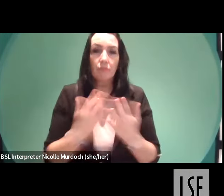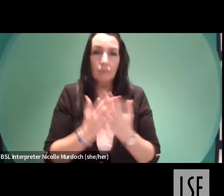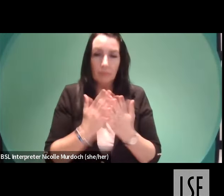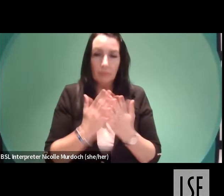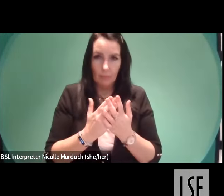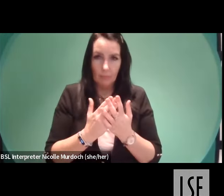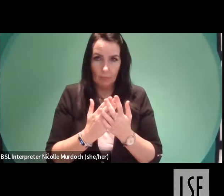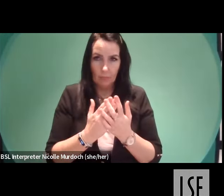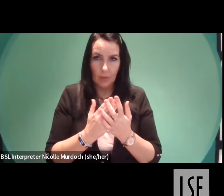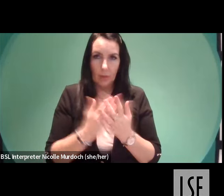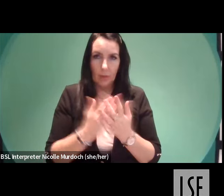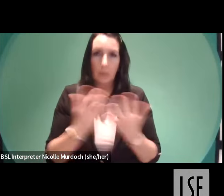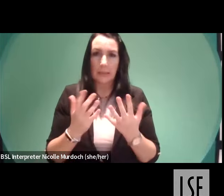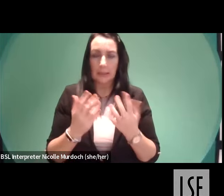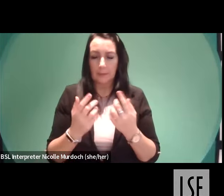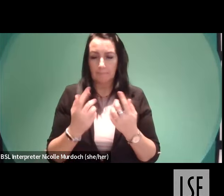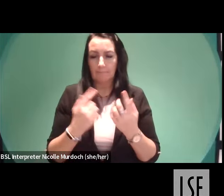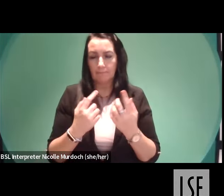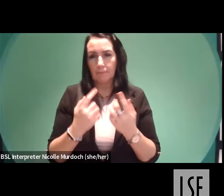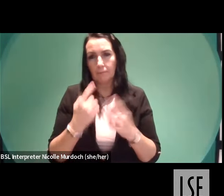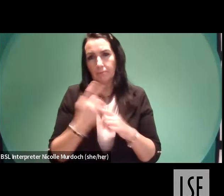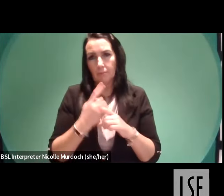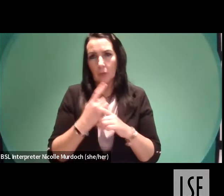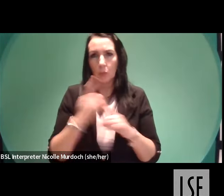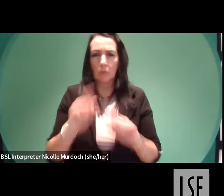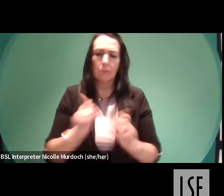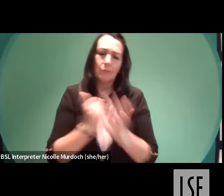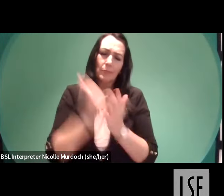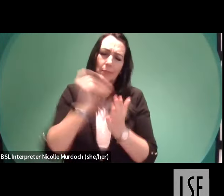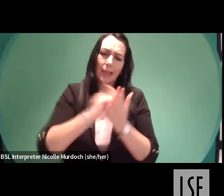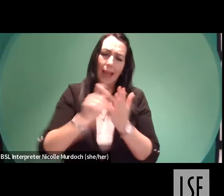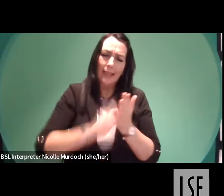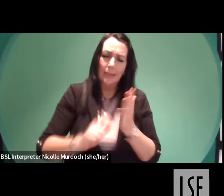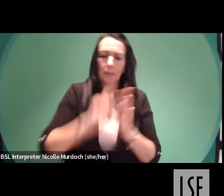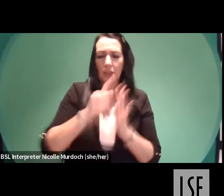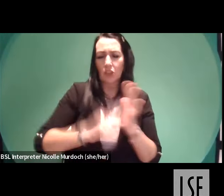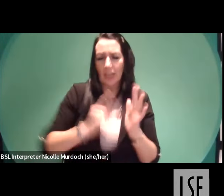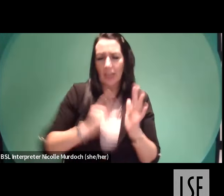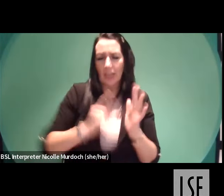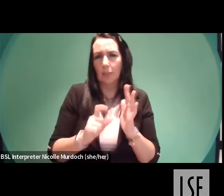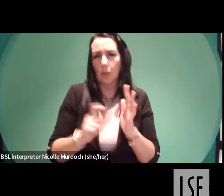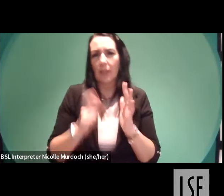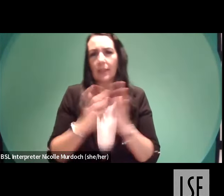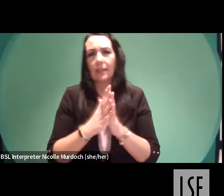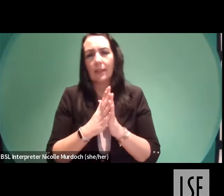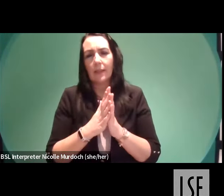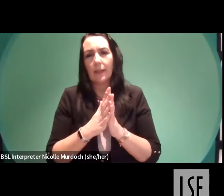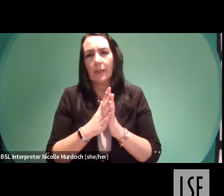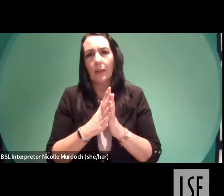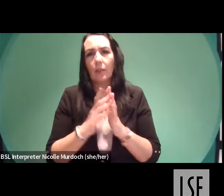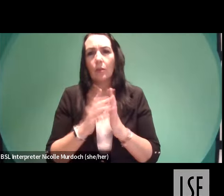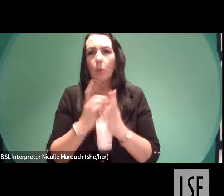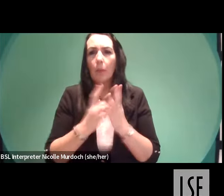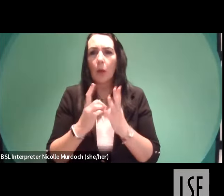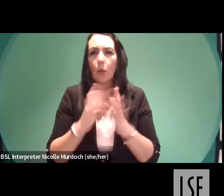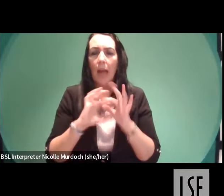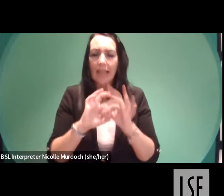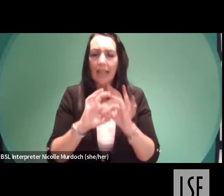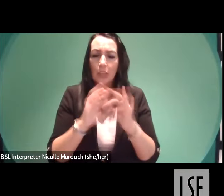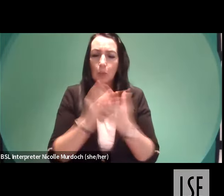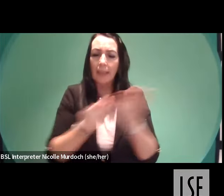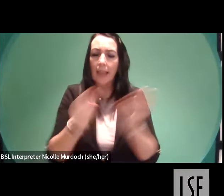I wanted to start was with a brilliant essay in here by Jess Prendergast, which is about attachment economics.